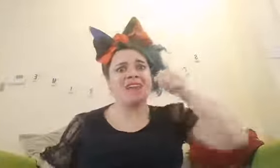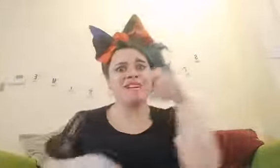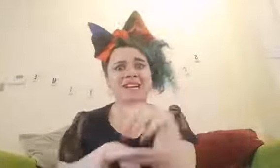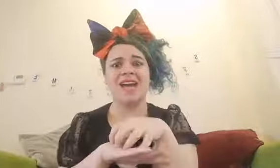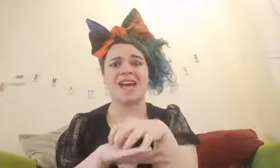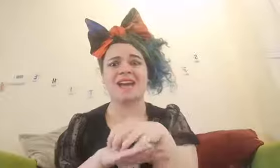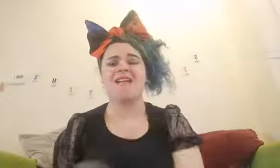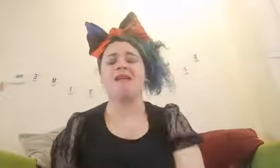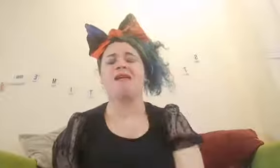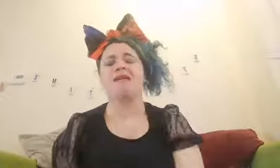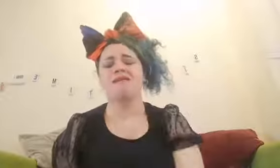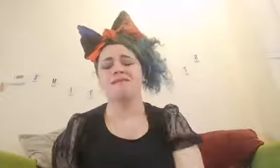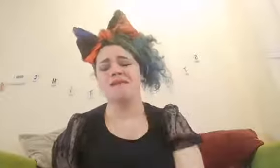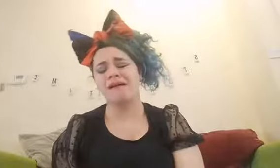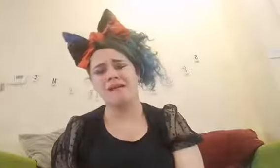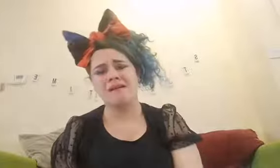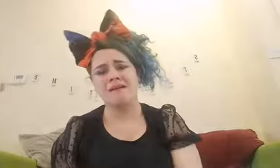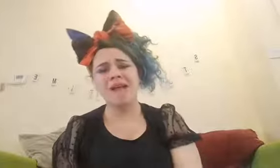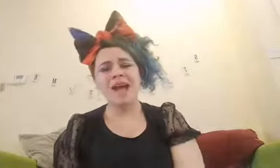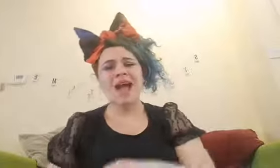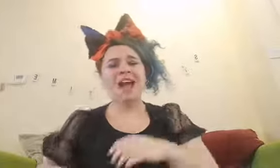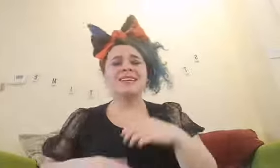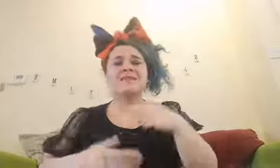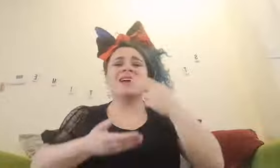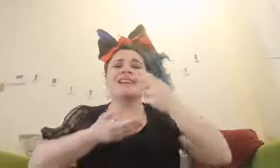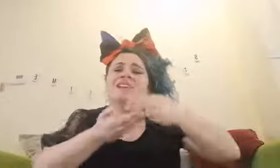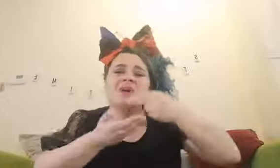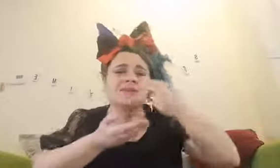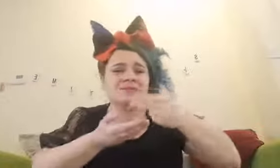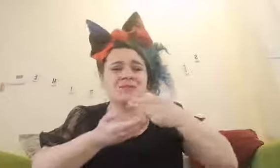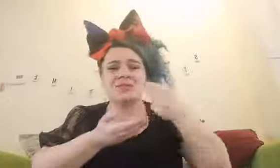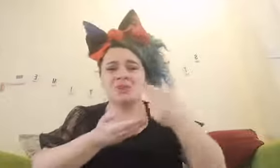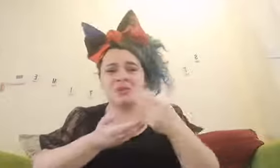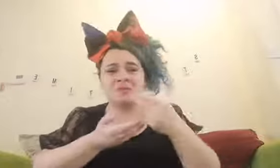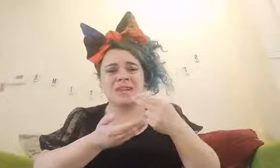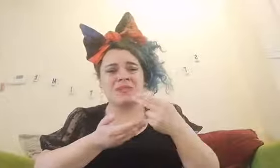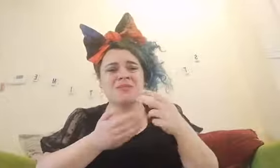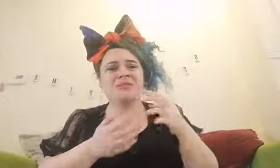carrot cake. Oh no. And he made loads of soups out of